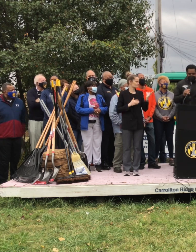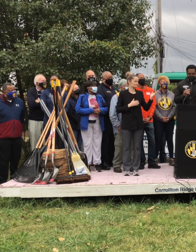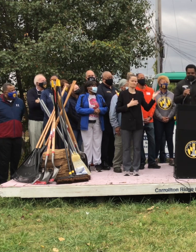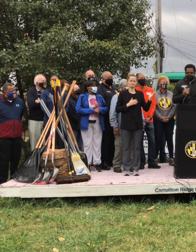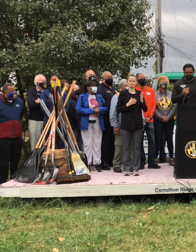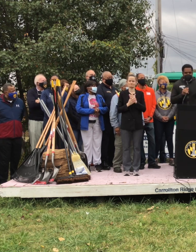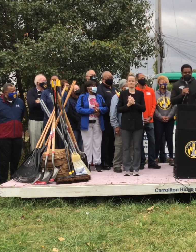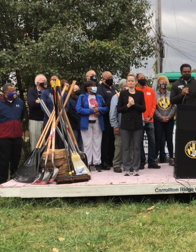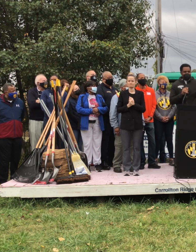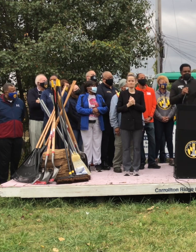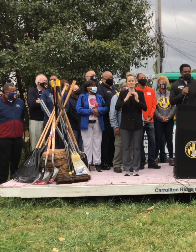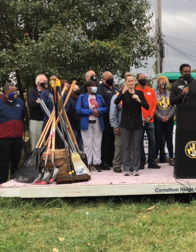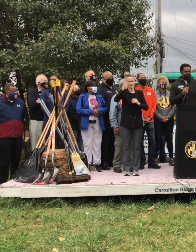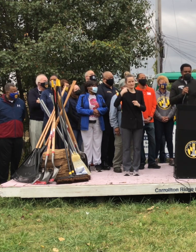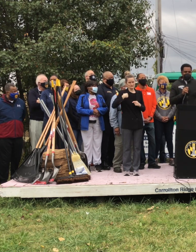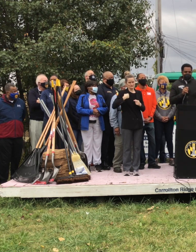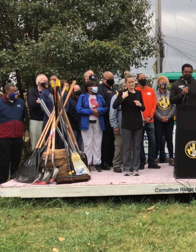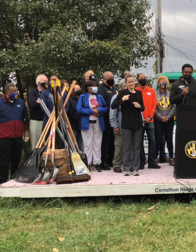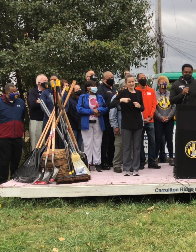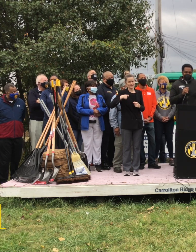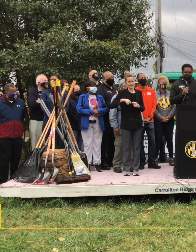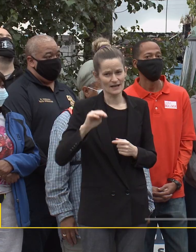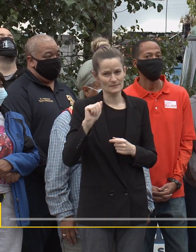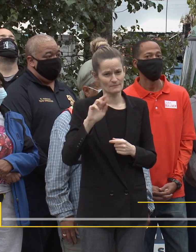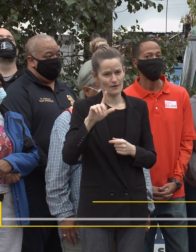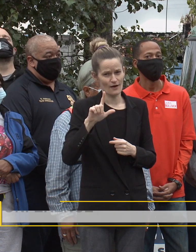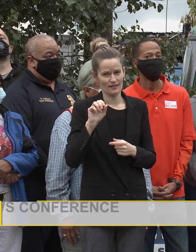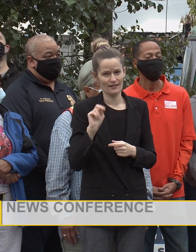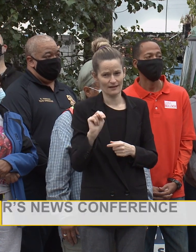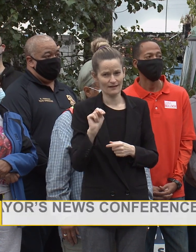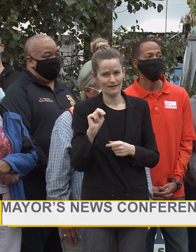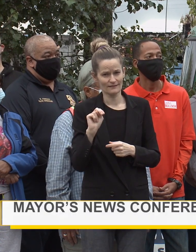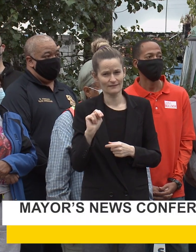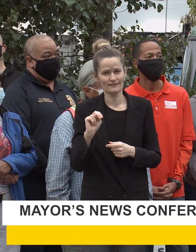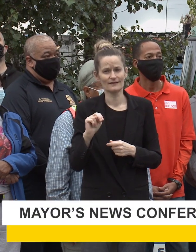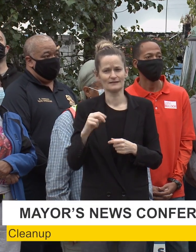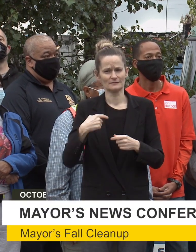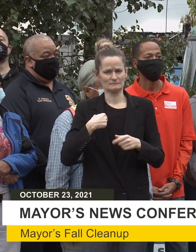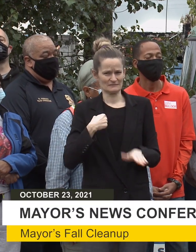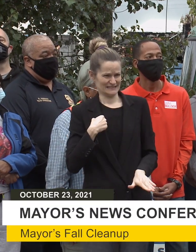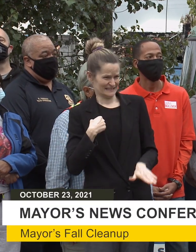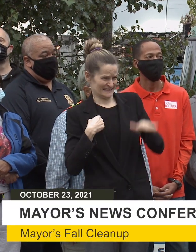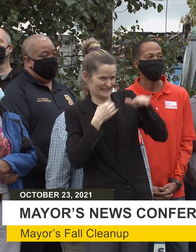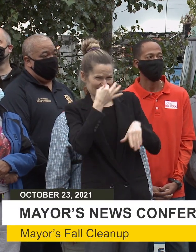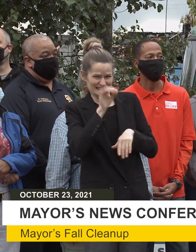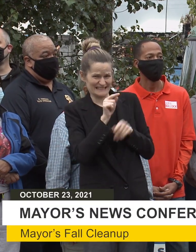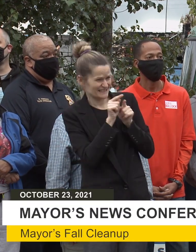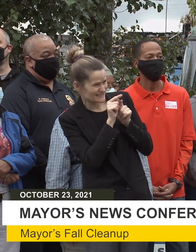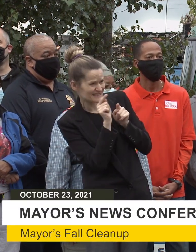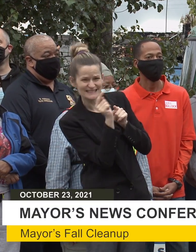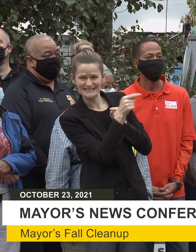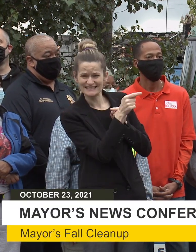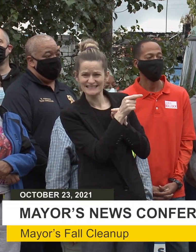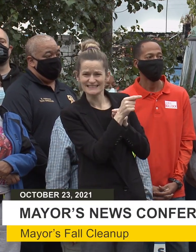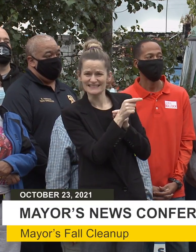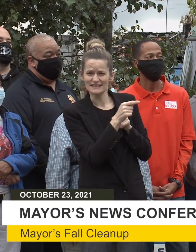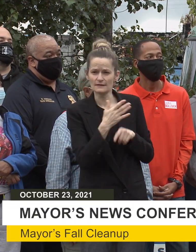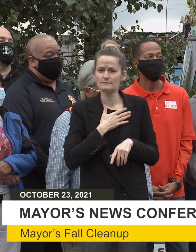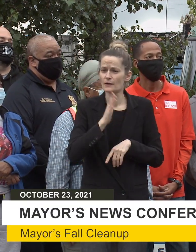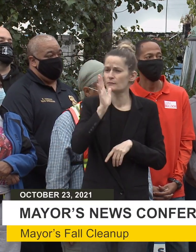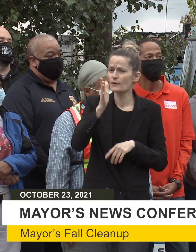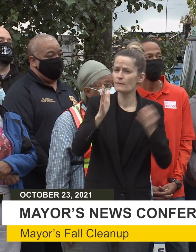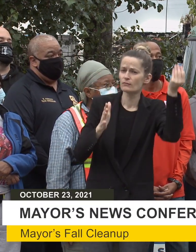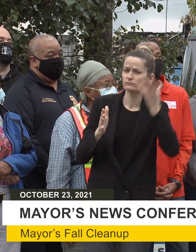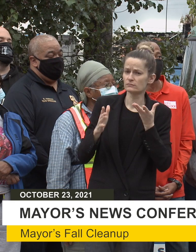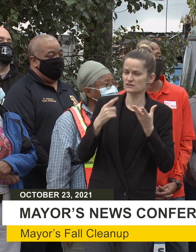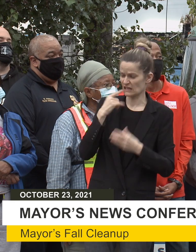Hi, everyone. Delegate Marlon Ampry. I'm just so thankful to be out here and join everyone. Grew up not that far from here, and I had a grandma that said, if you see a